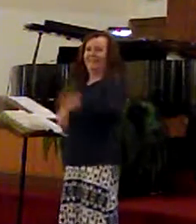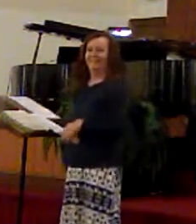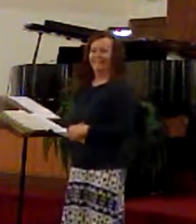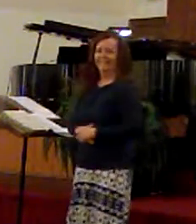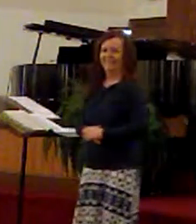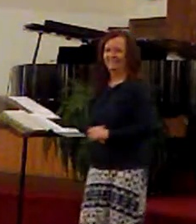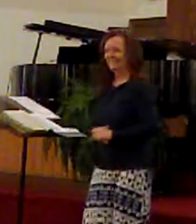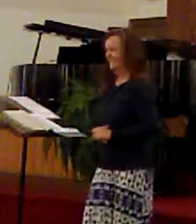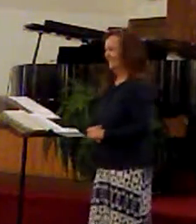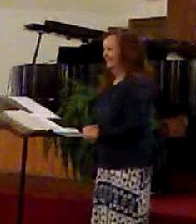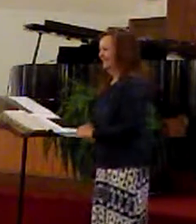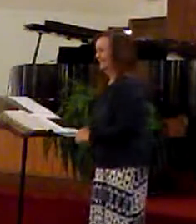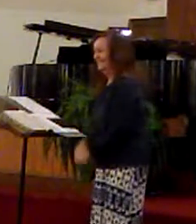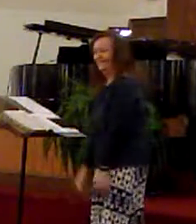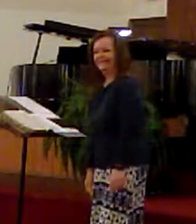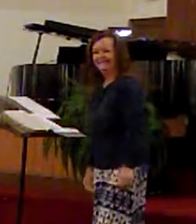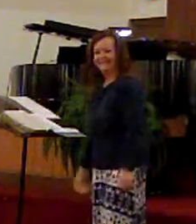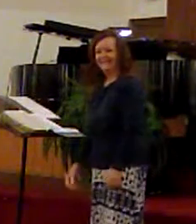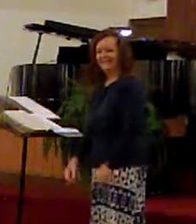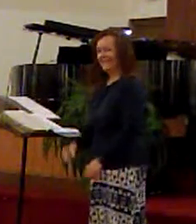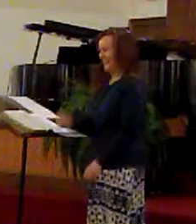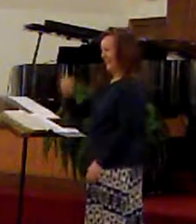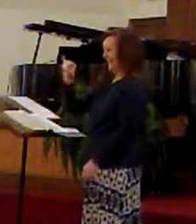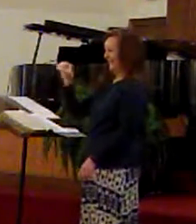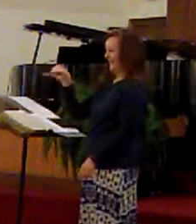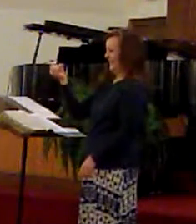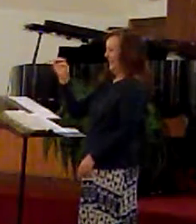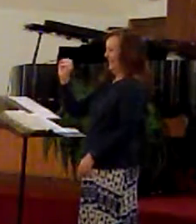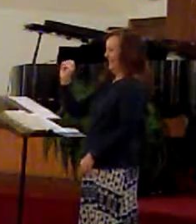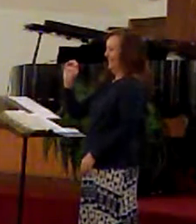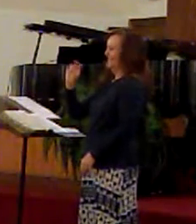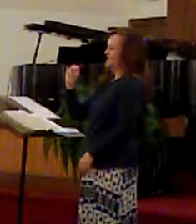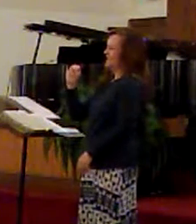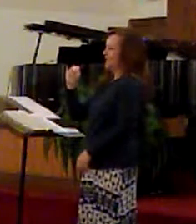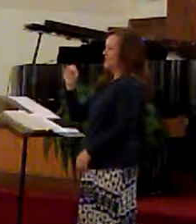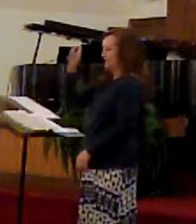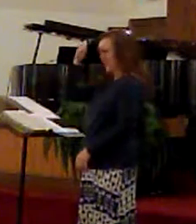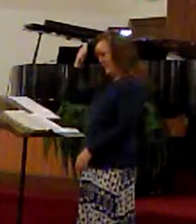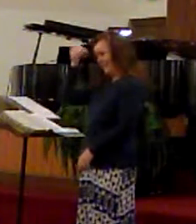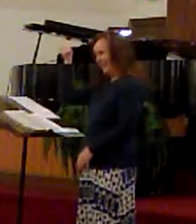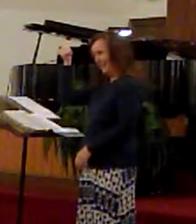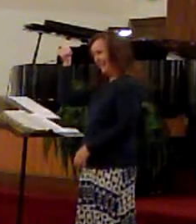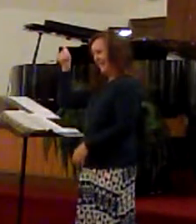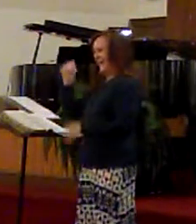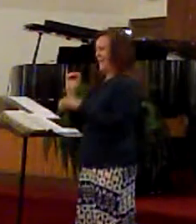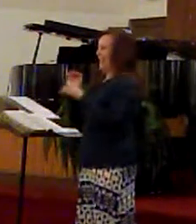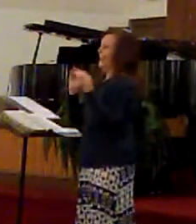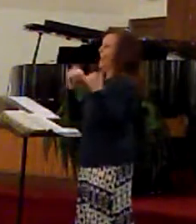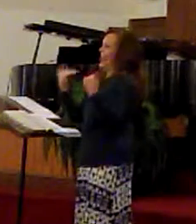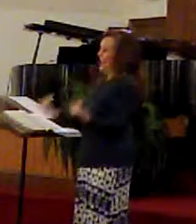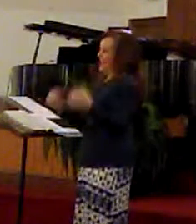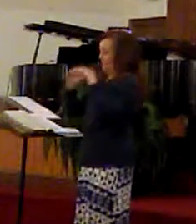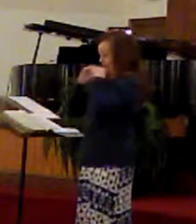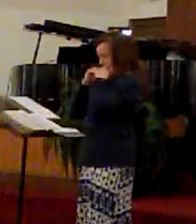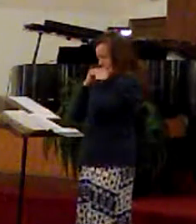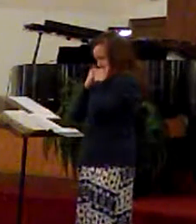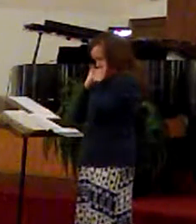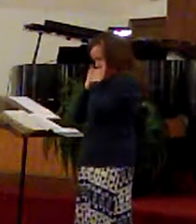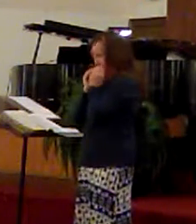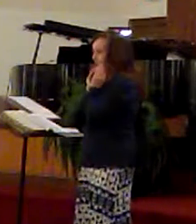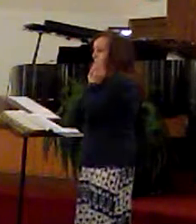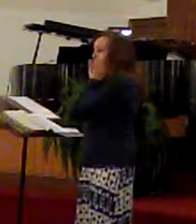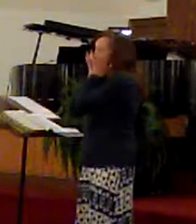Sorry, Miss Jennifer, you just got thrown under the bus. But John, you're out there. Bring those extra copies in here, please.